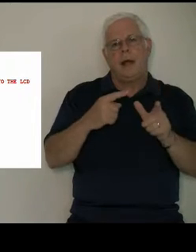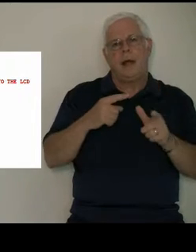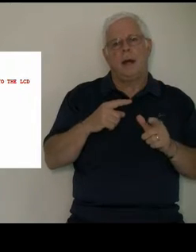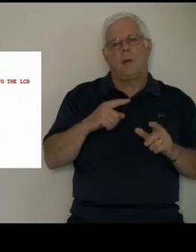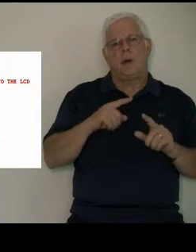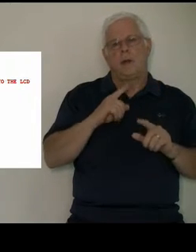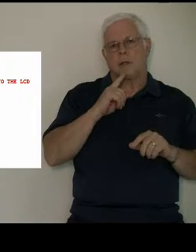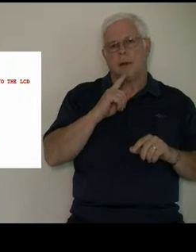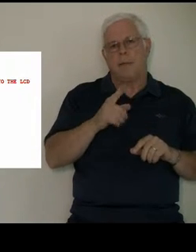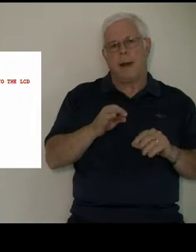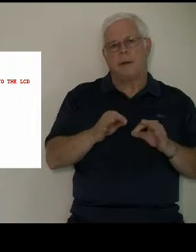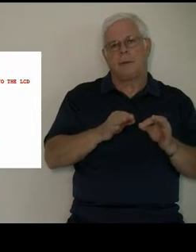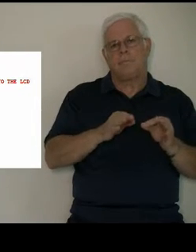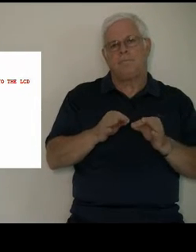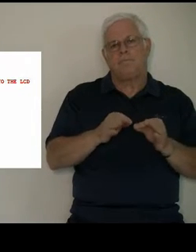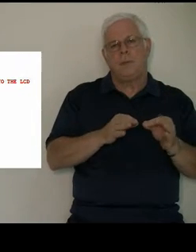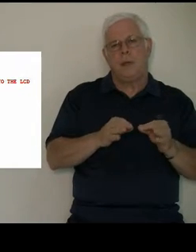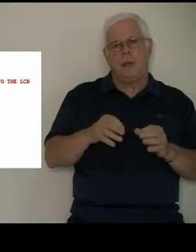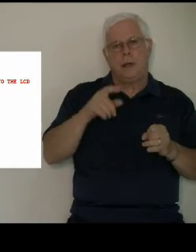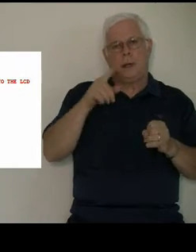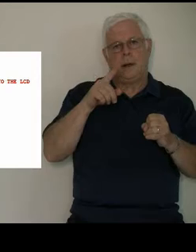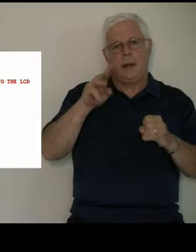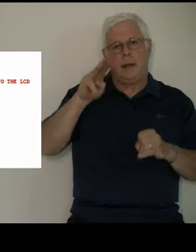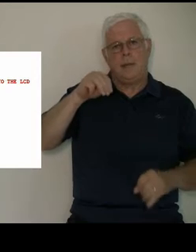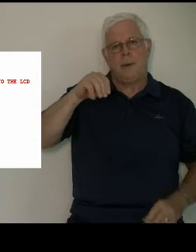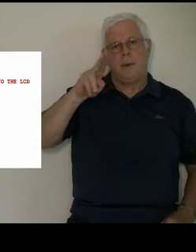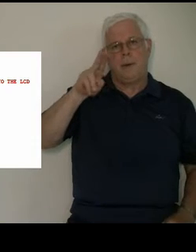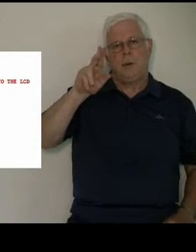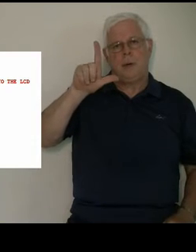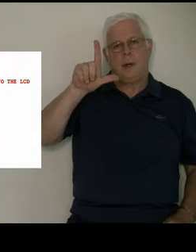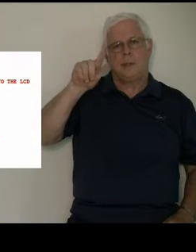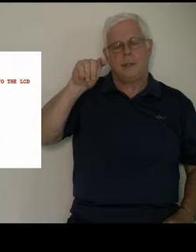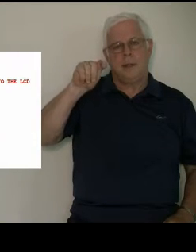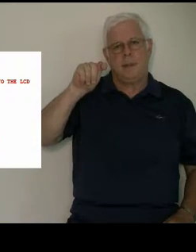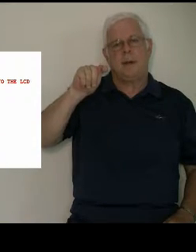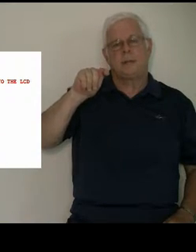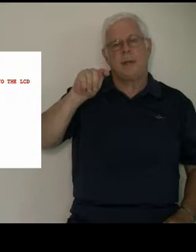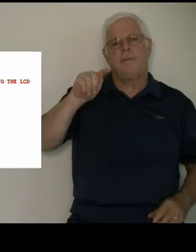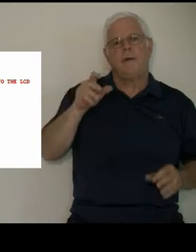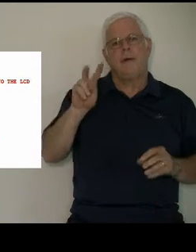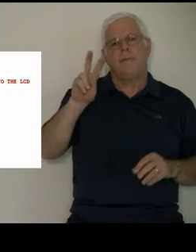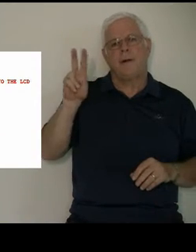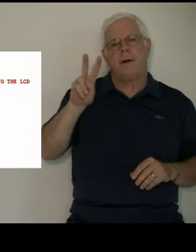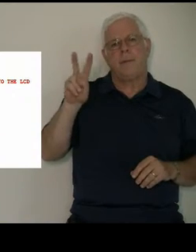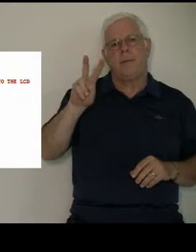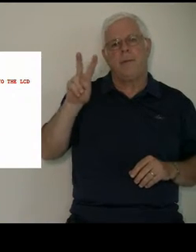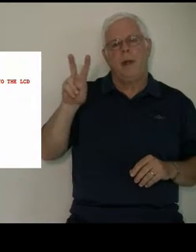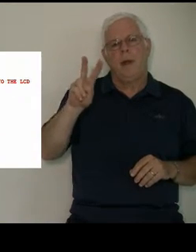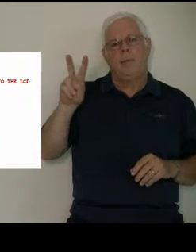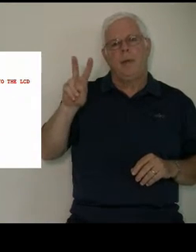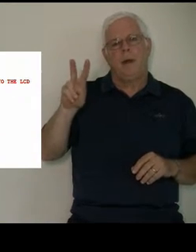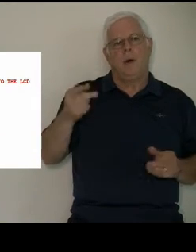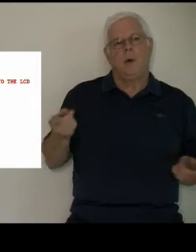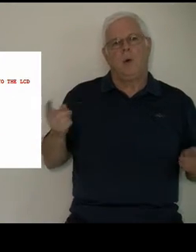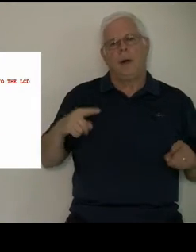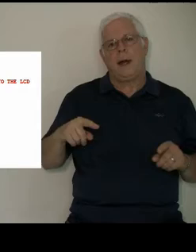I want to talk about the MULT, the multi-variable. When I